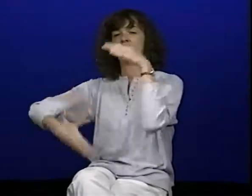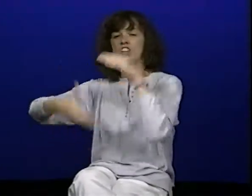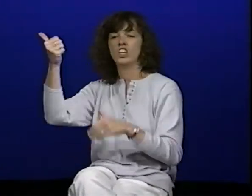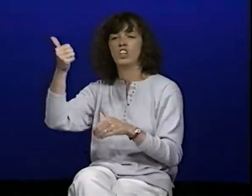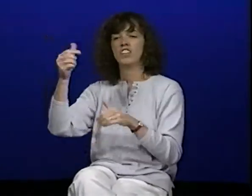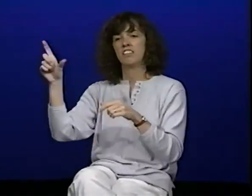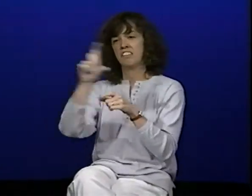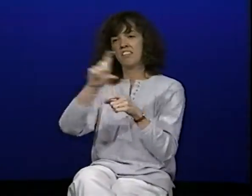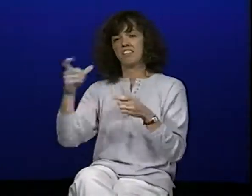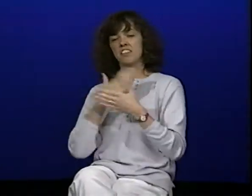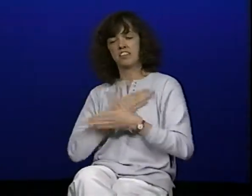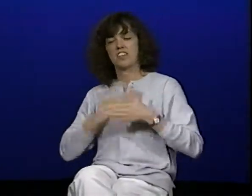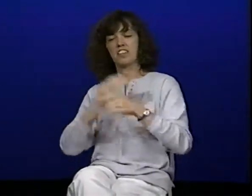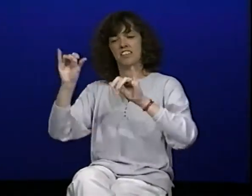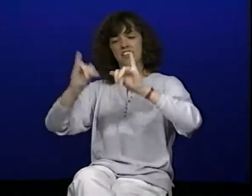oil ready-made and in small bottles.